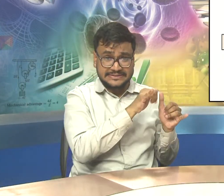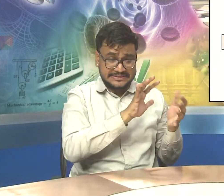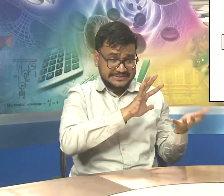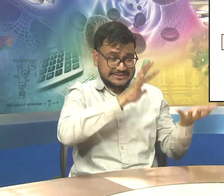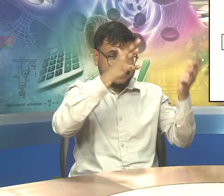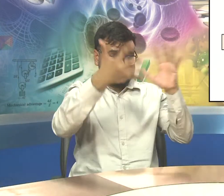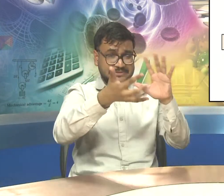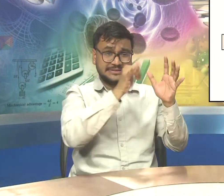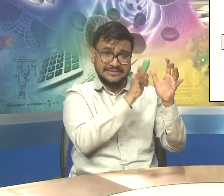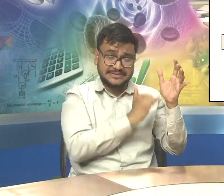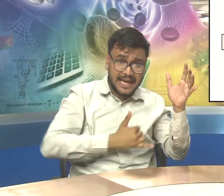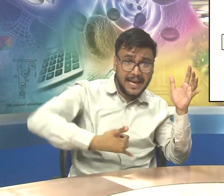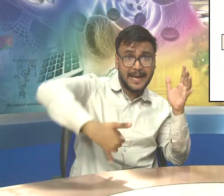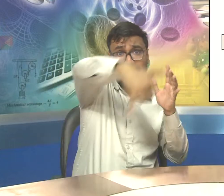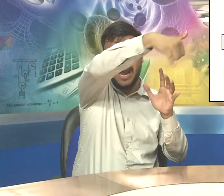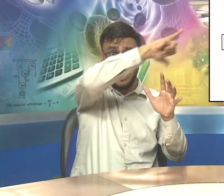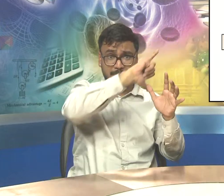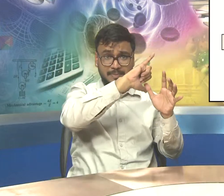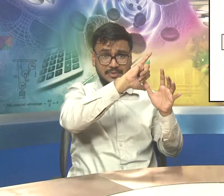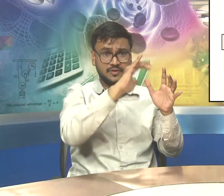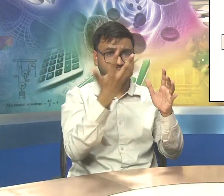Sign Language.